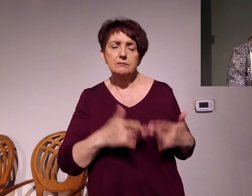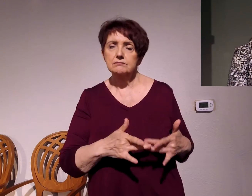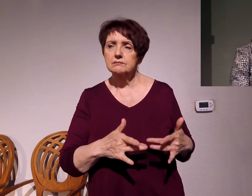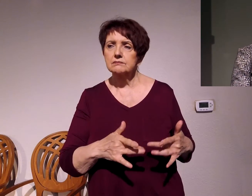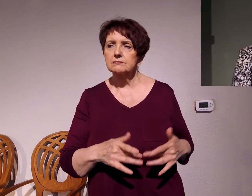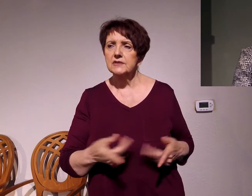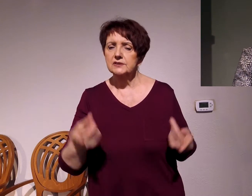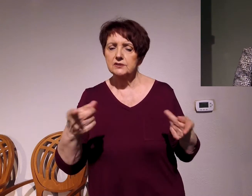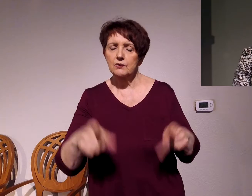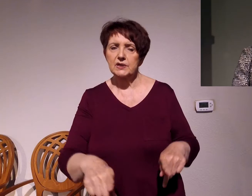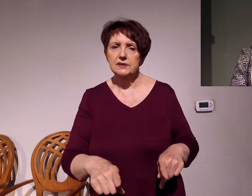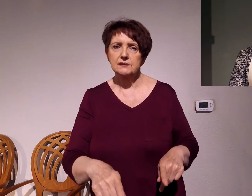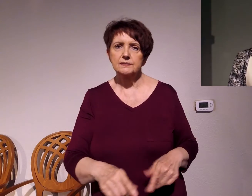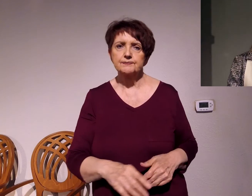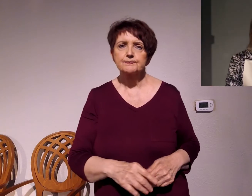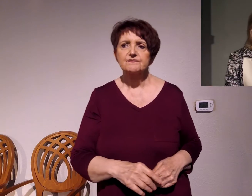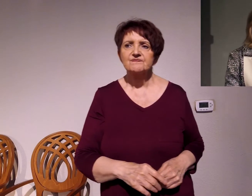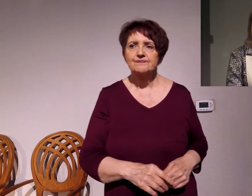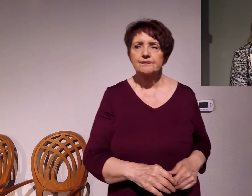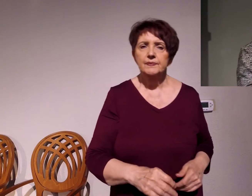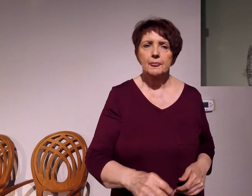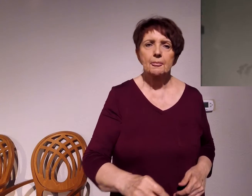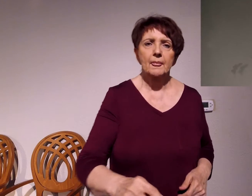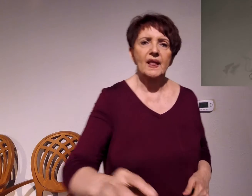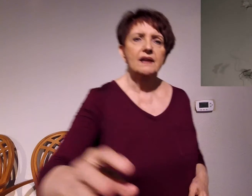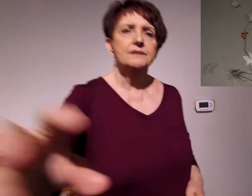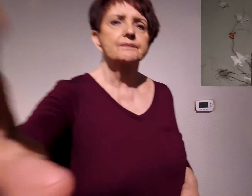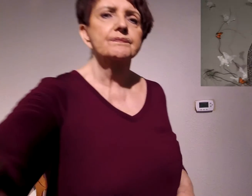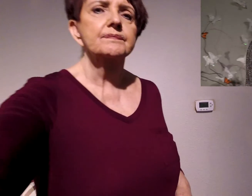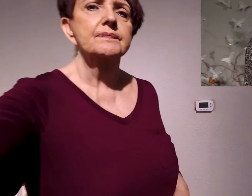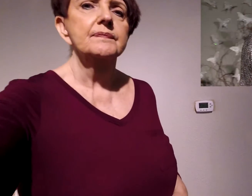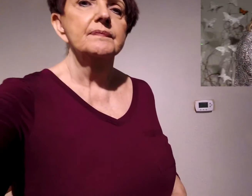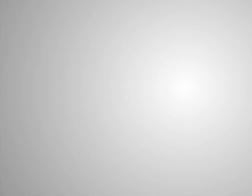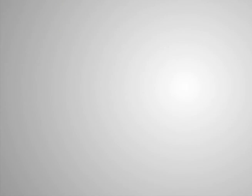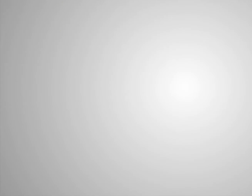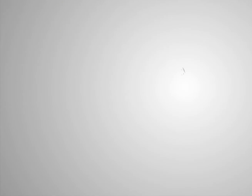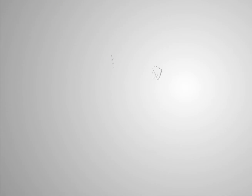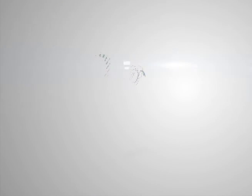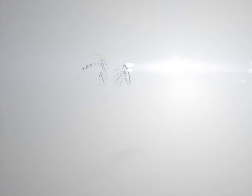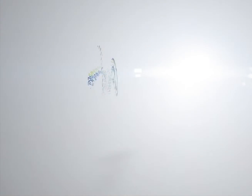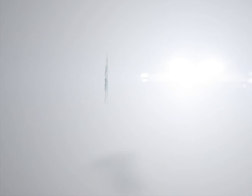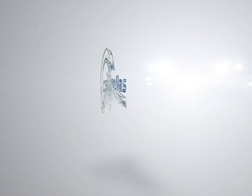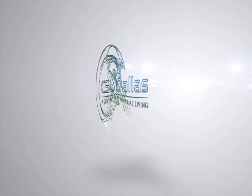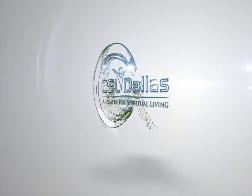at heart. And so it is.